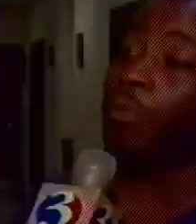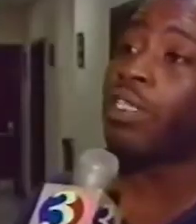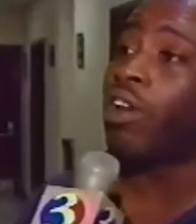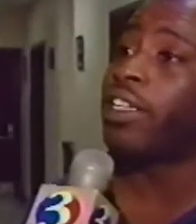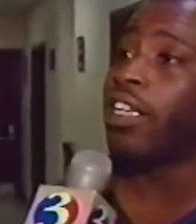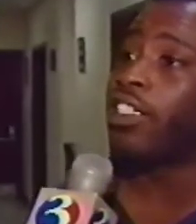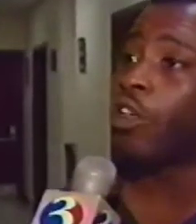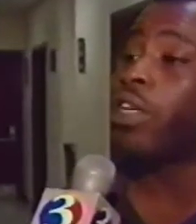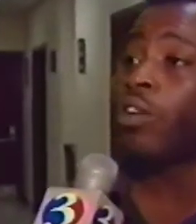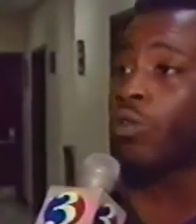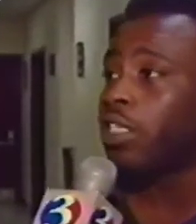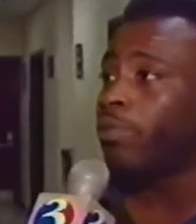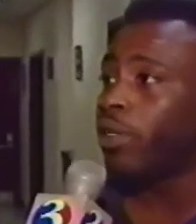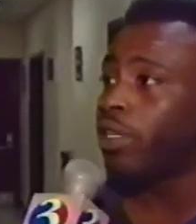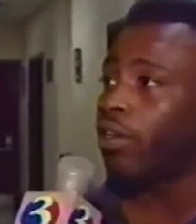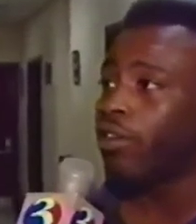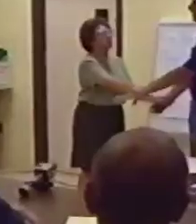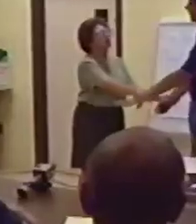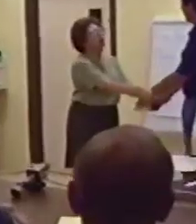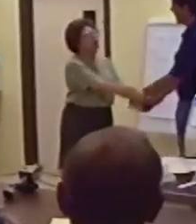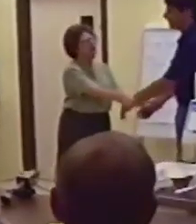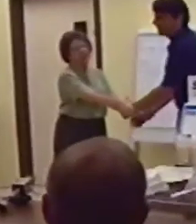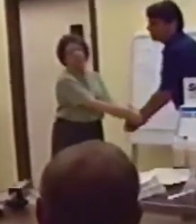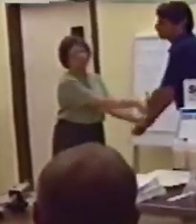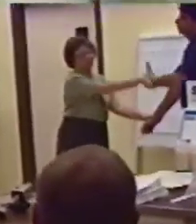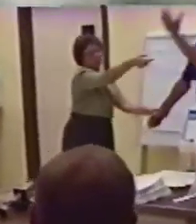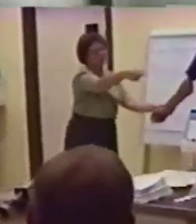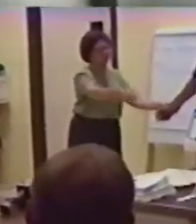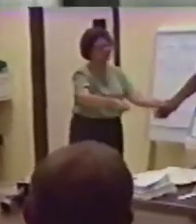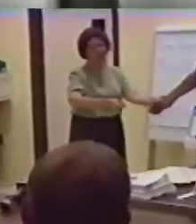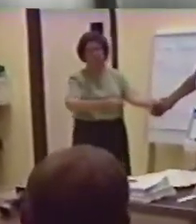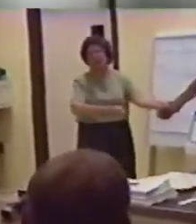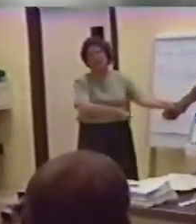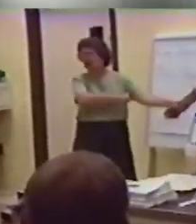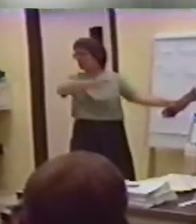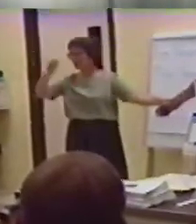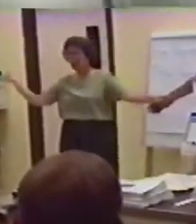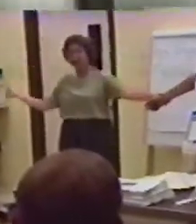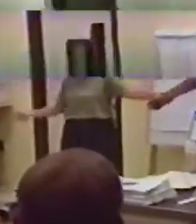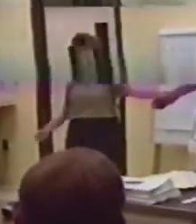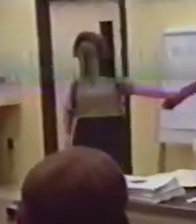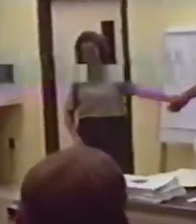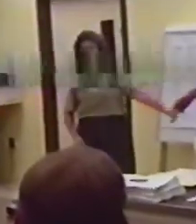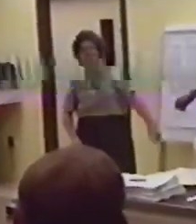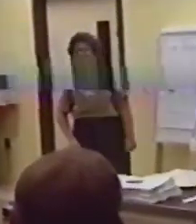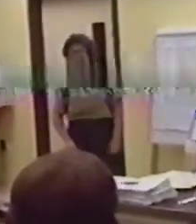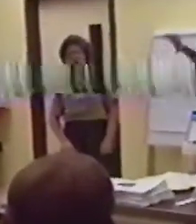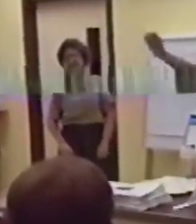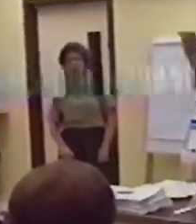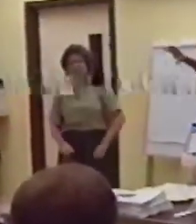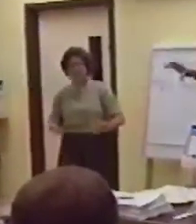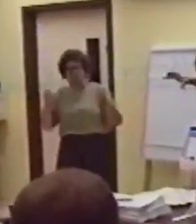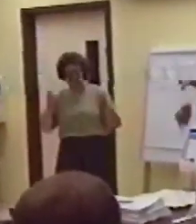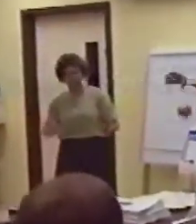could be trying to tell us someone else was in the building. Among the most important lessons for the firefighters, don't drag a deaf person from the fire by both